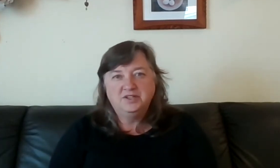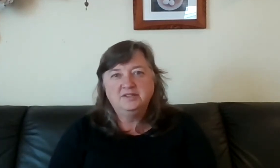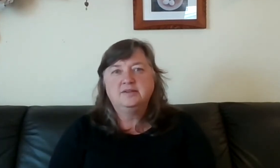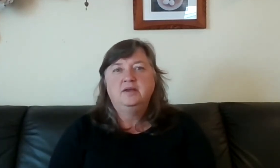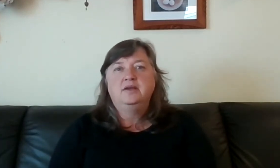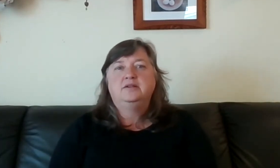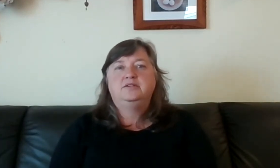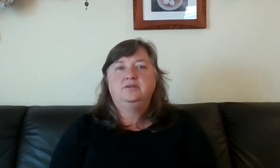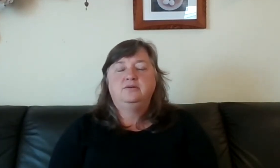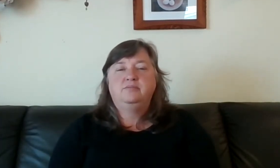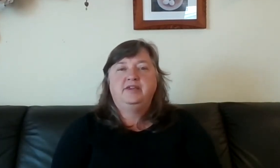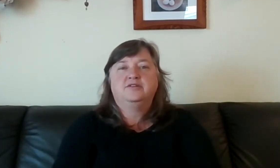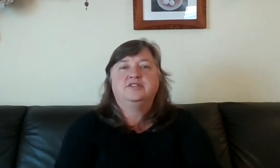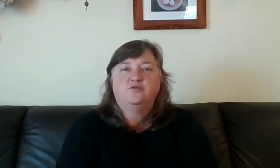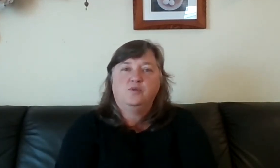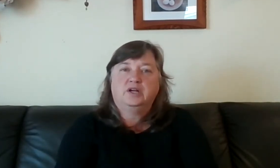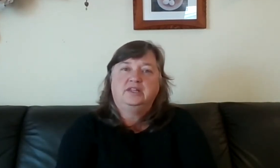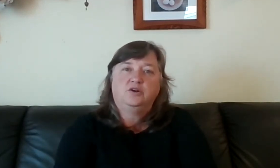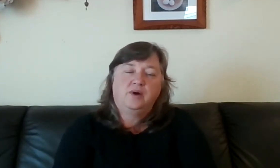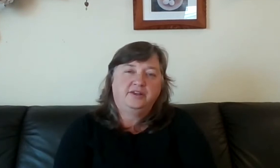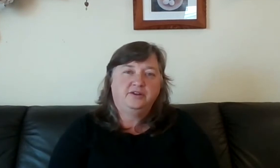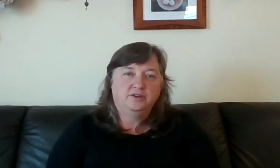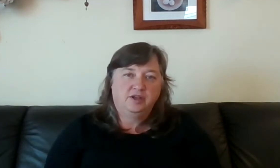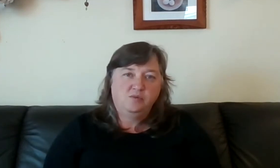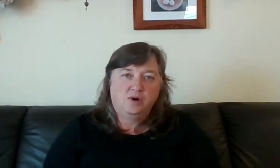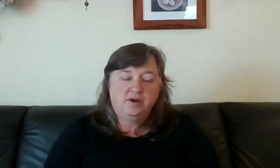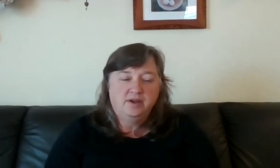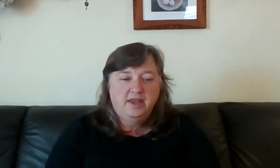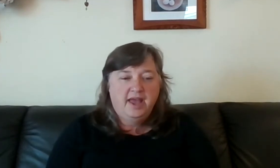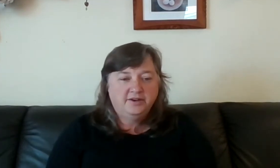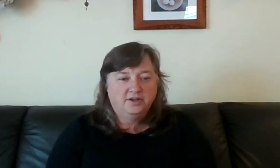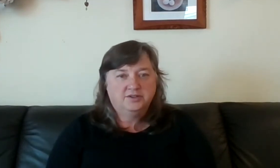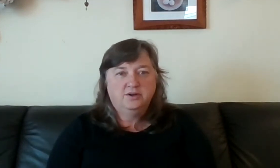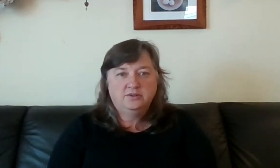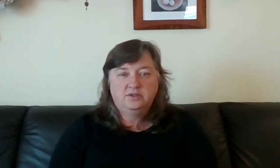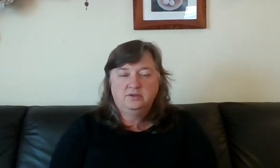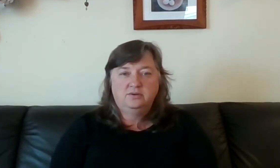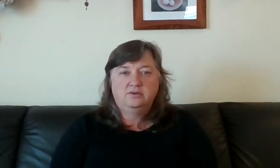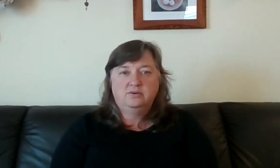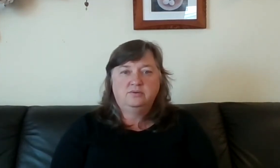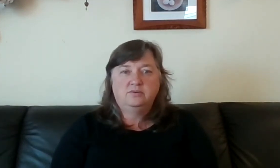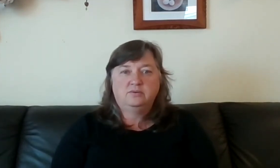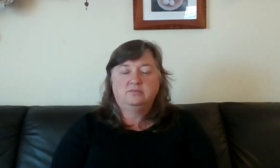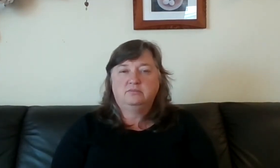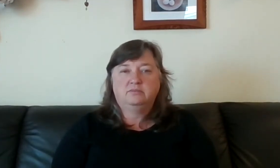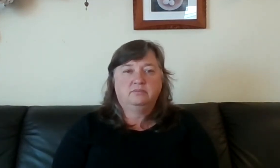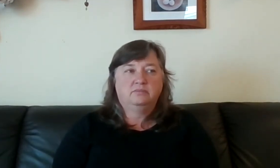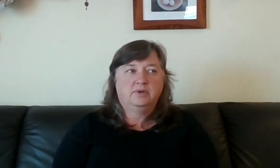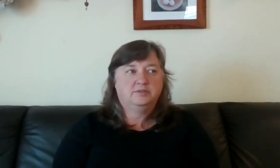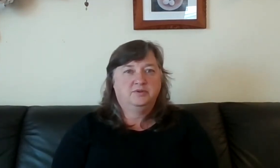options to make yourself more clear while you're learning more, and also to expose you to